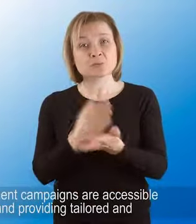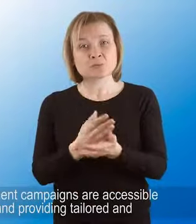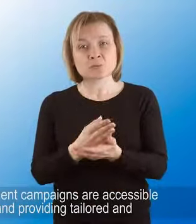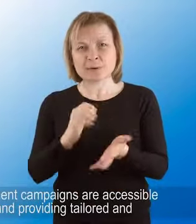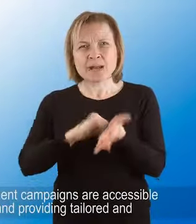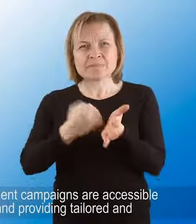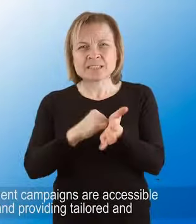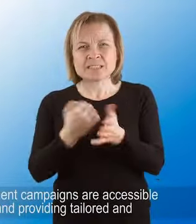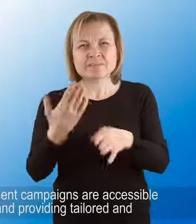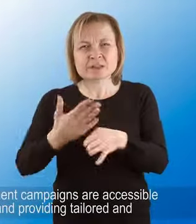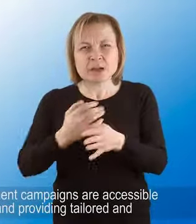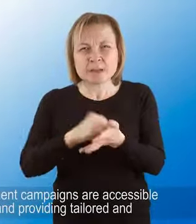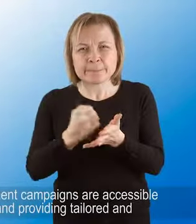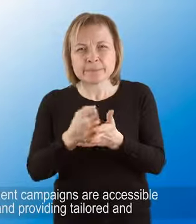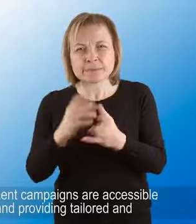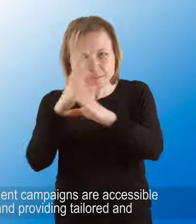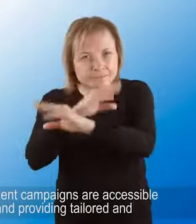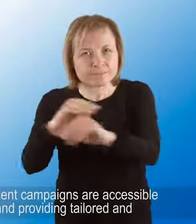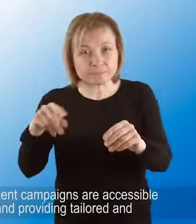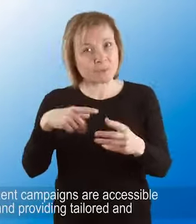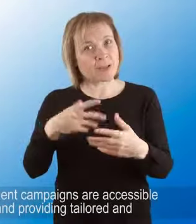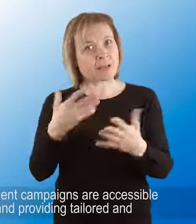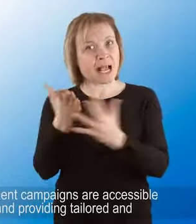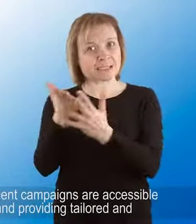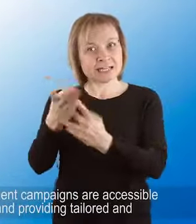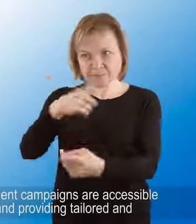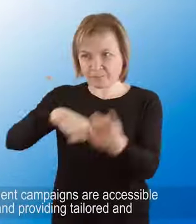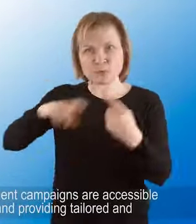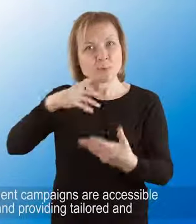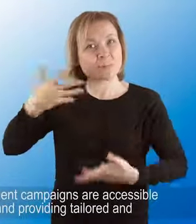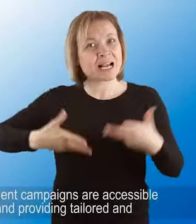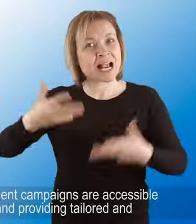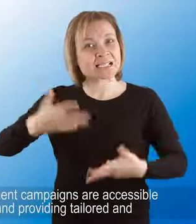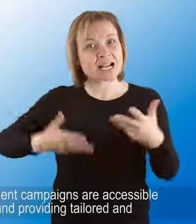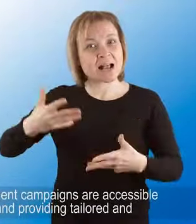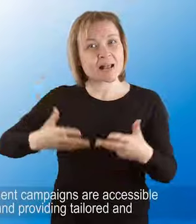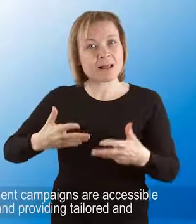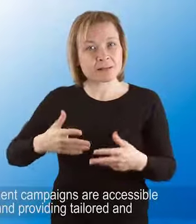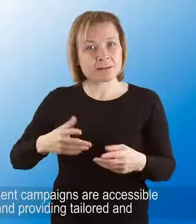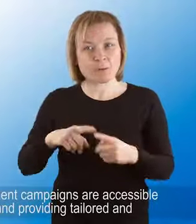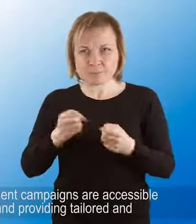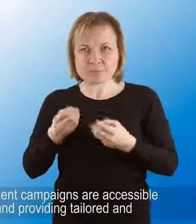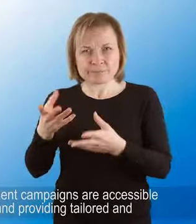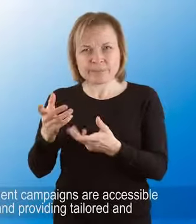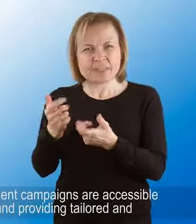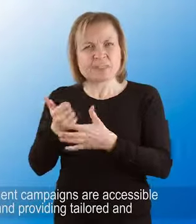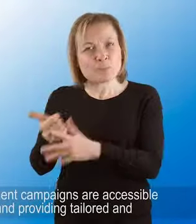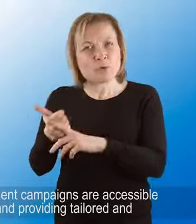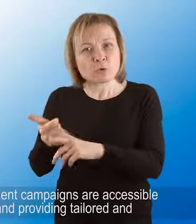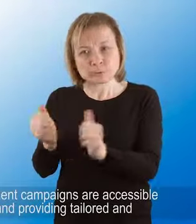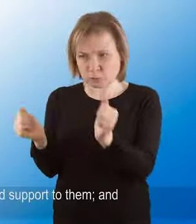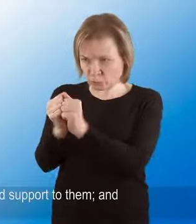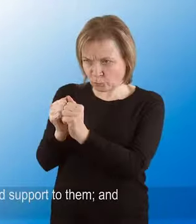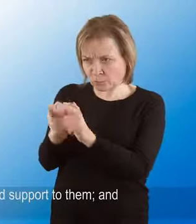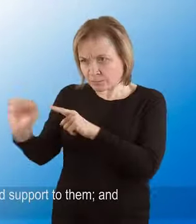ensuring recruitment campaigns are accessible to BSL users and providing tailored and personalised support to them,